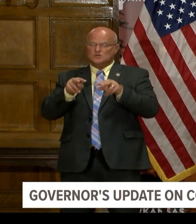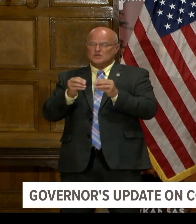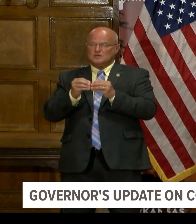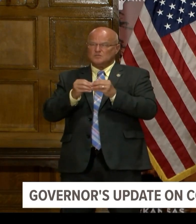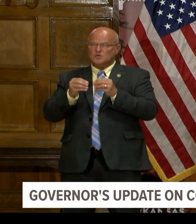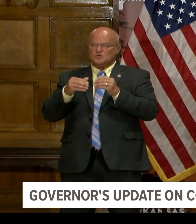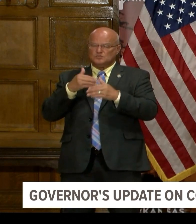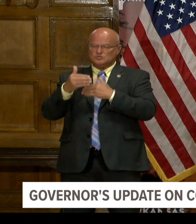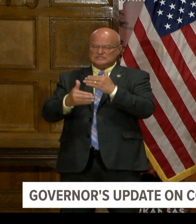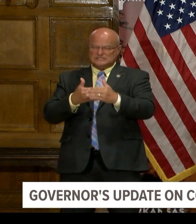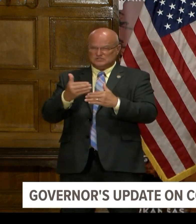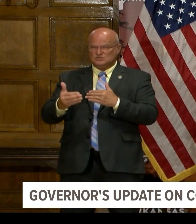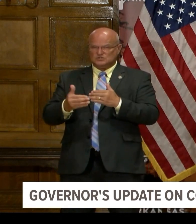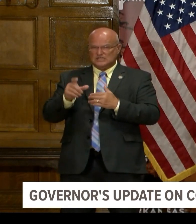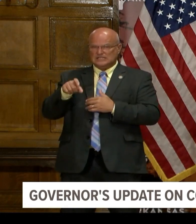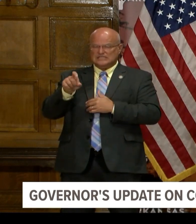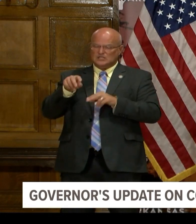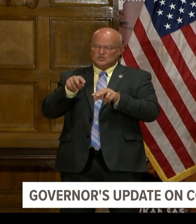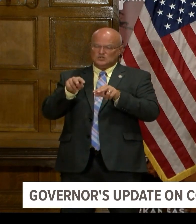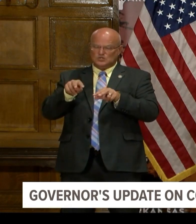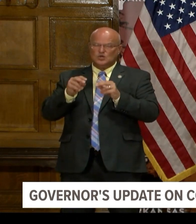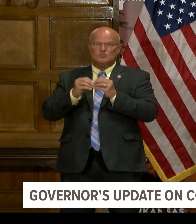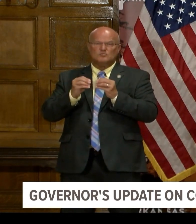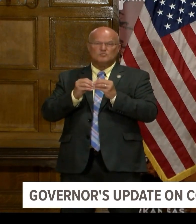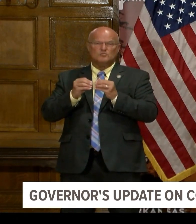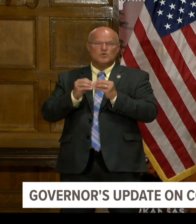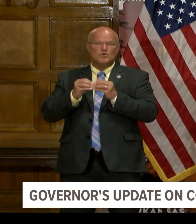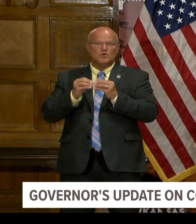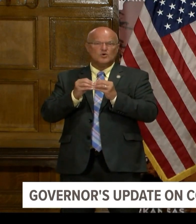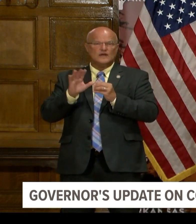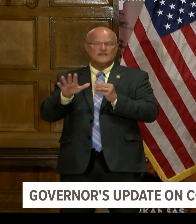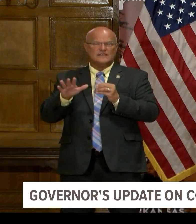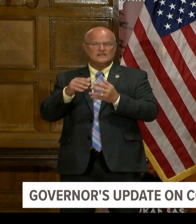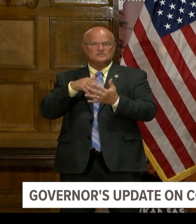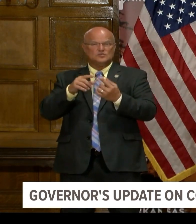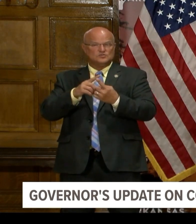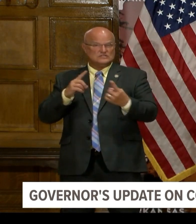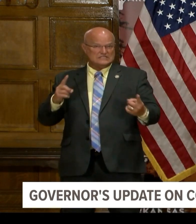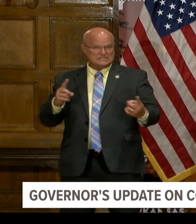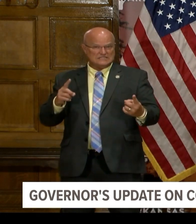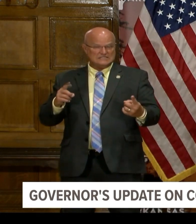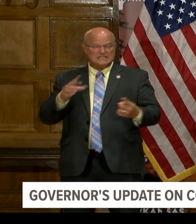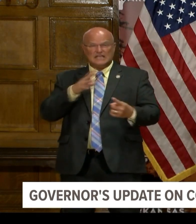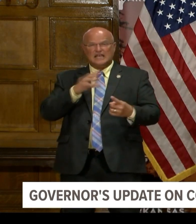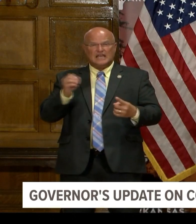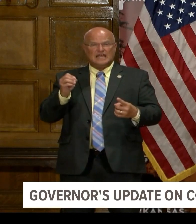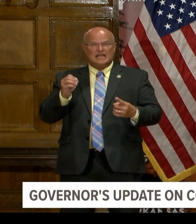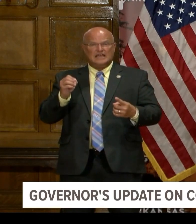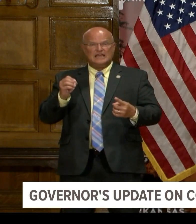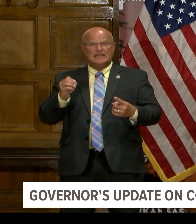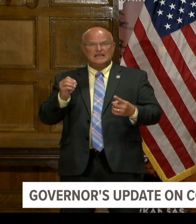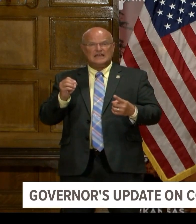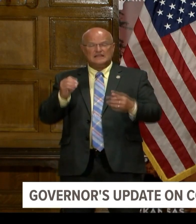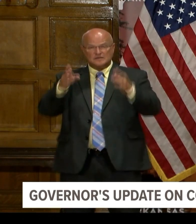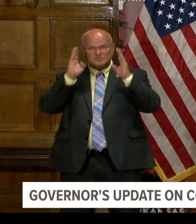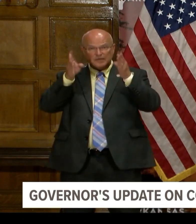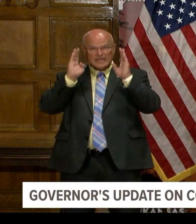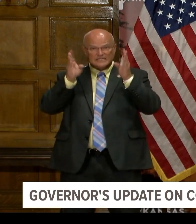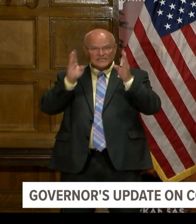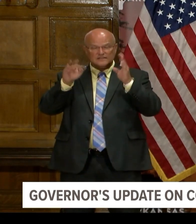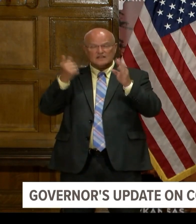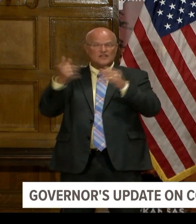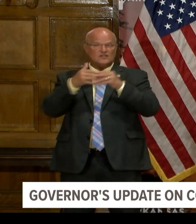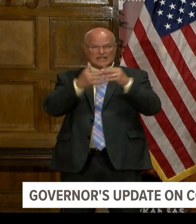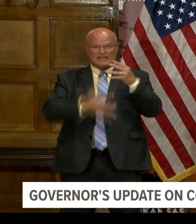their procedures. They may need to look a little harder at their distancing and their paying attention to those other